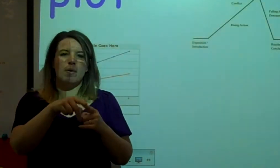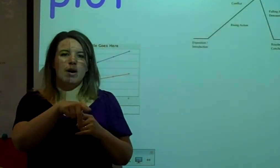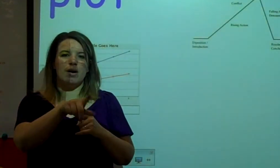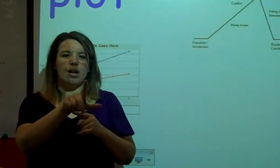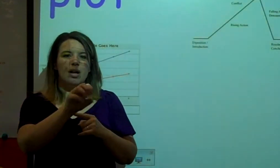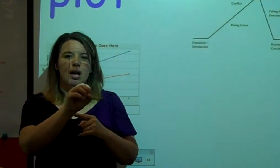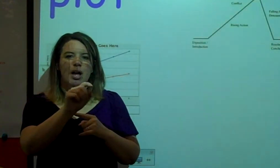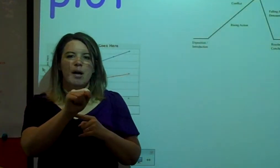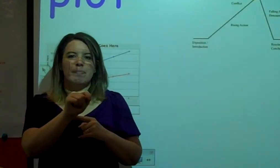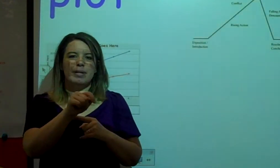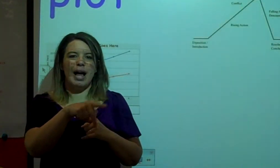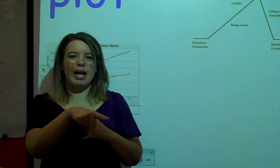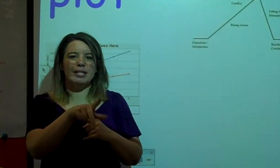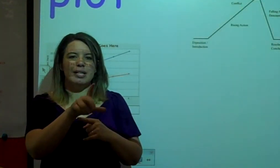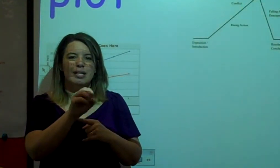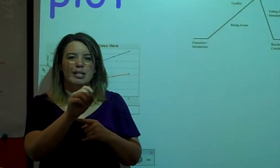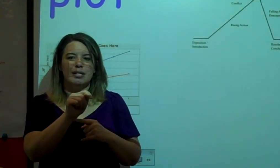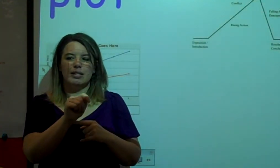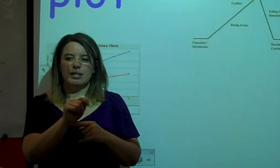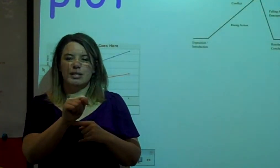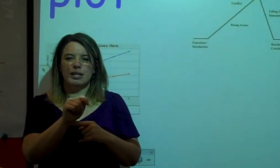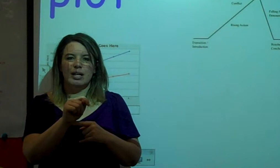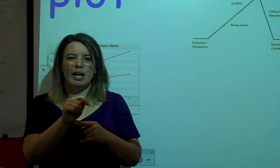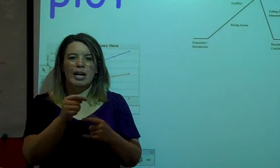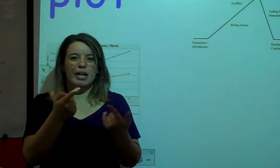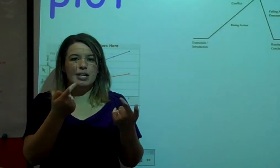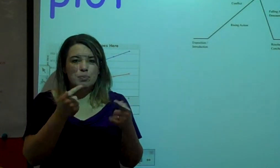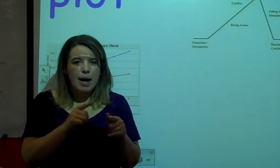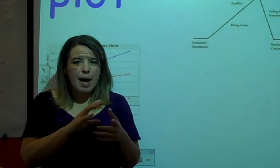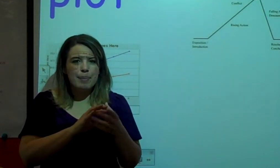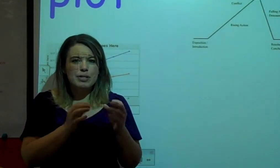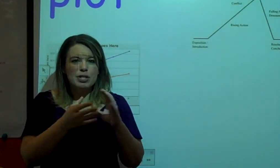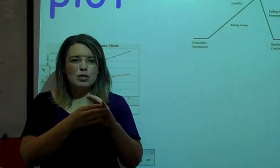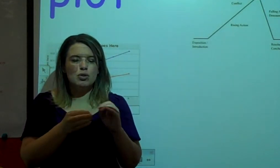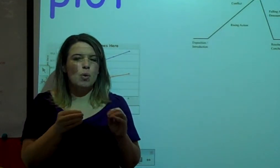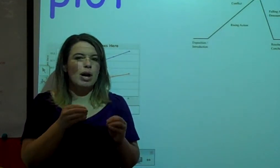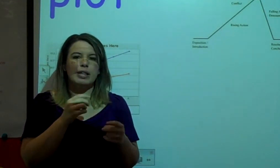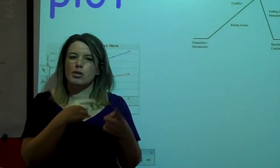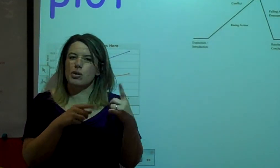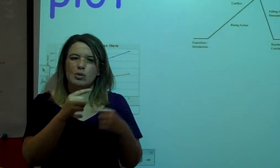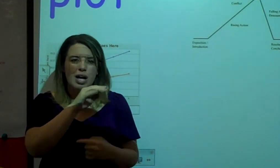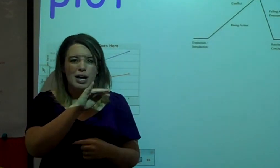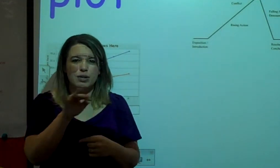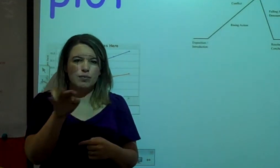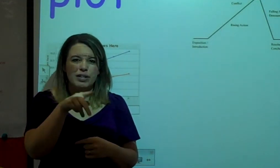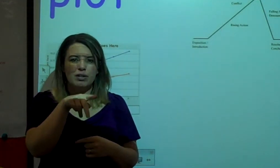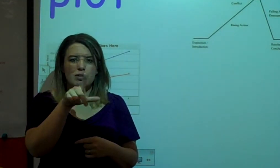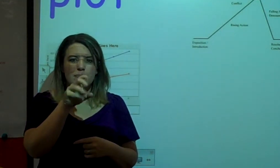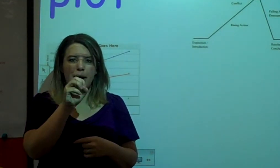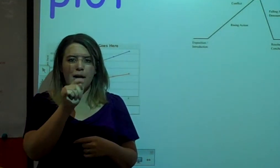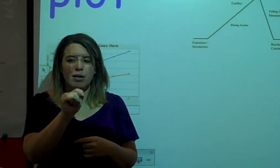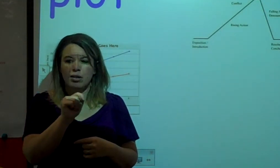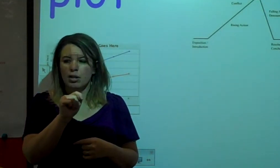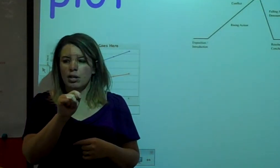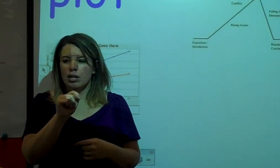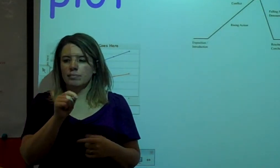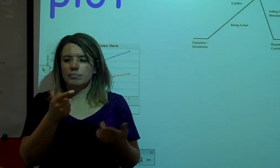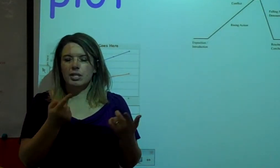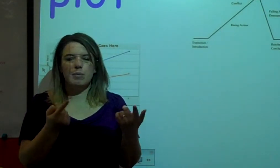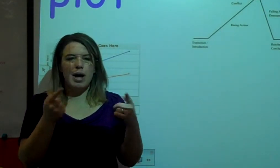word, plot. And it's what happens in the story. There's no sign, you finger spell.